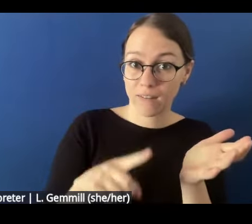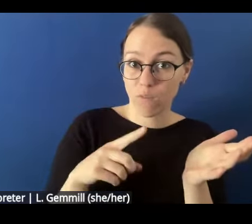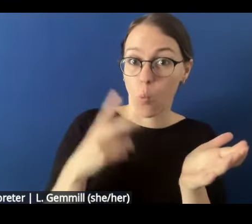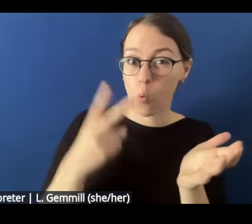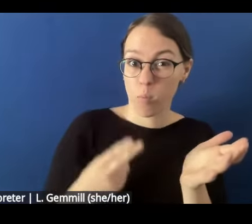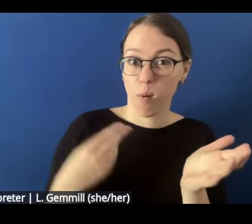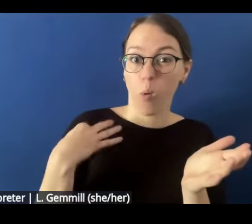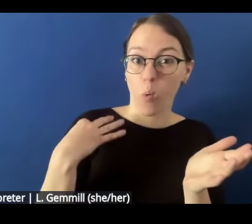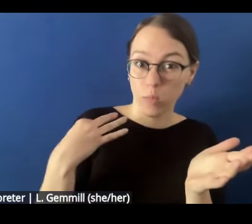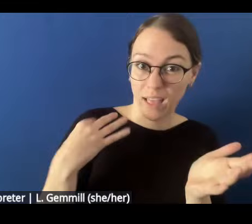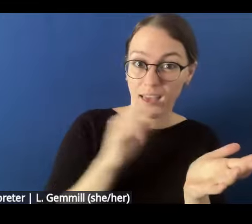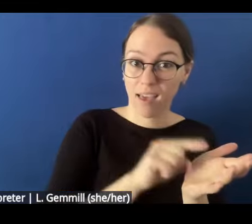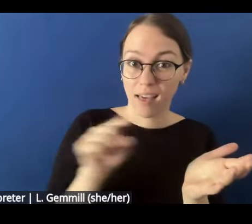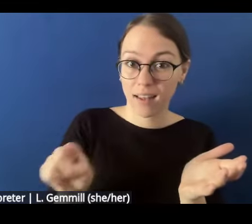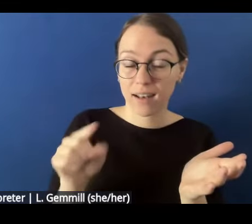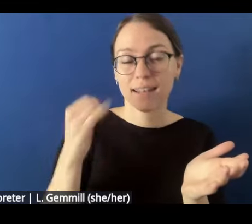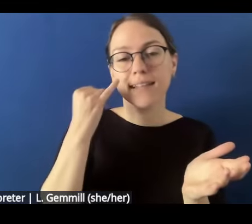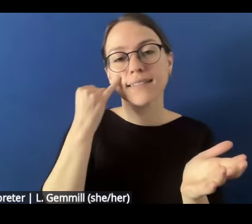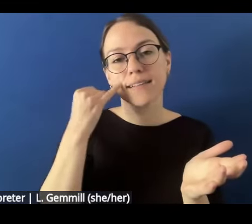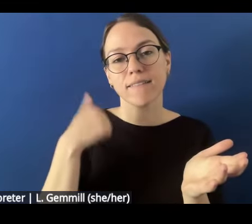and I wasn't allowed.